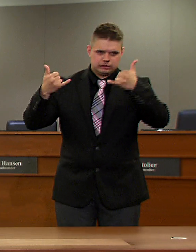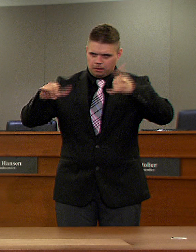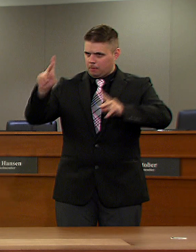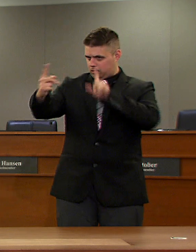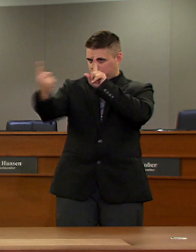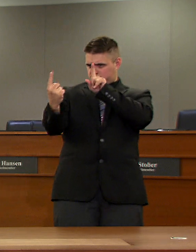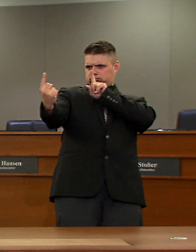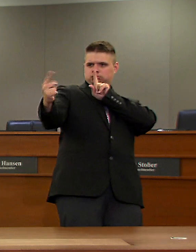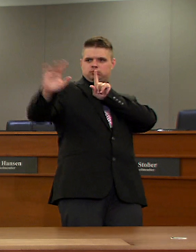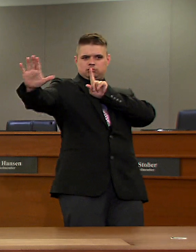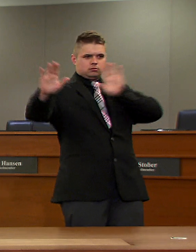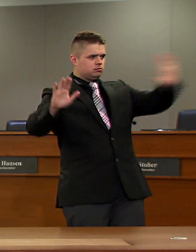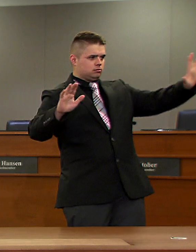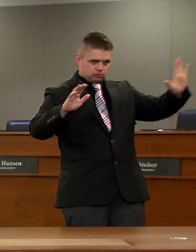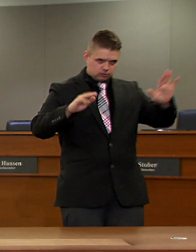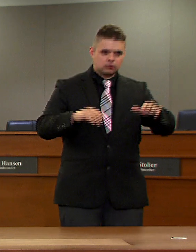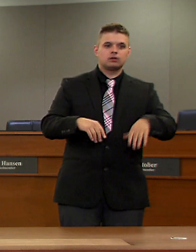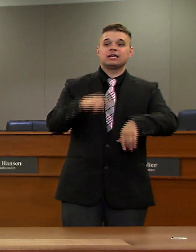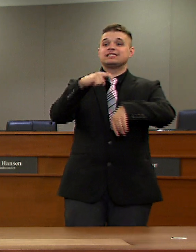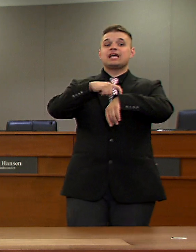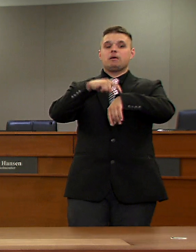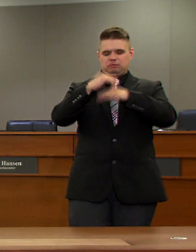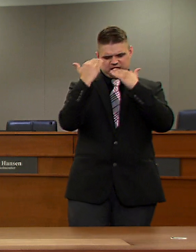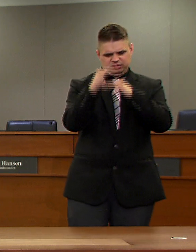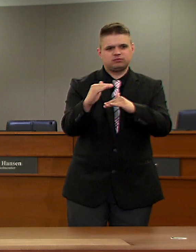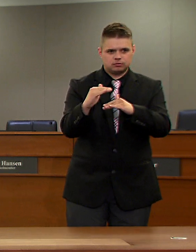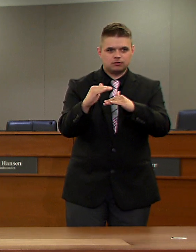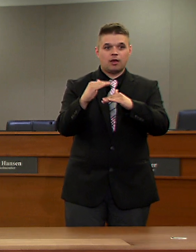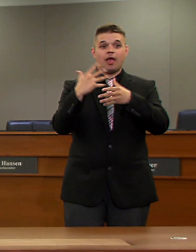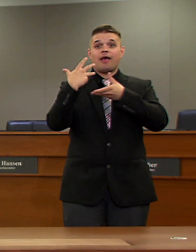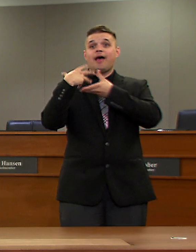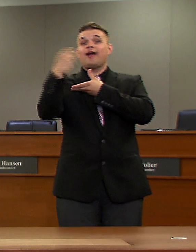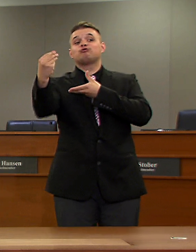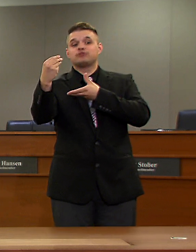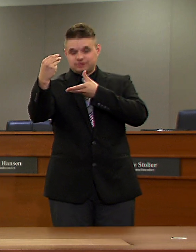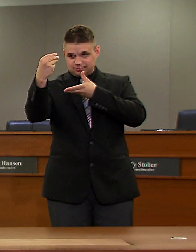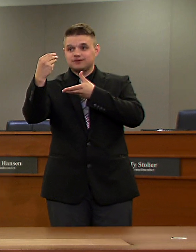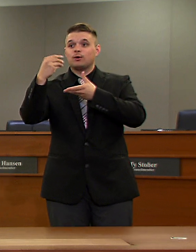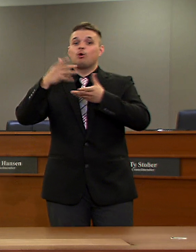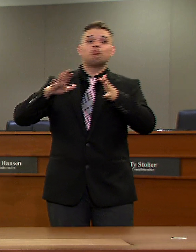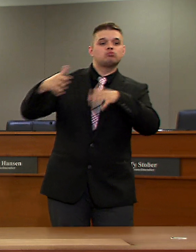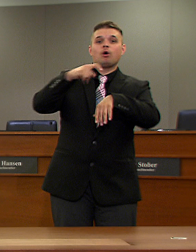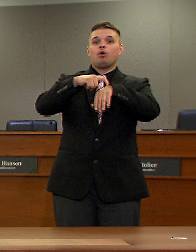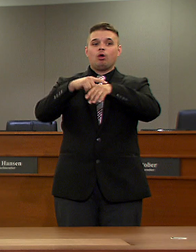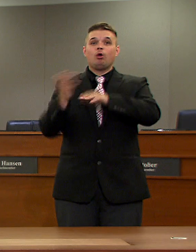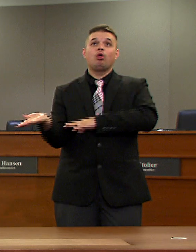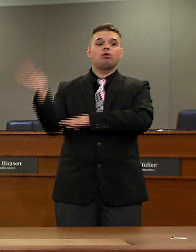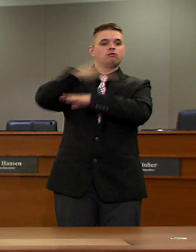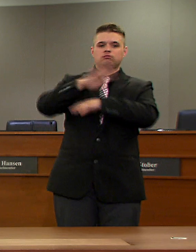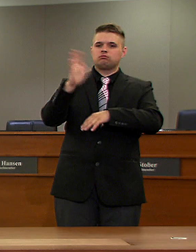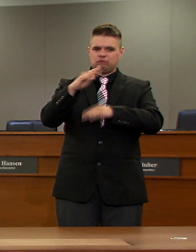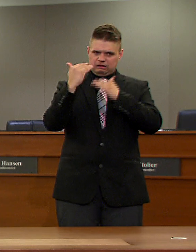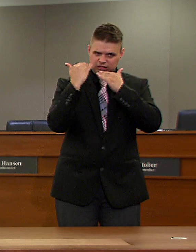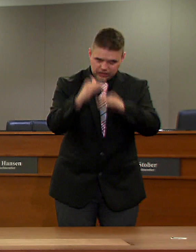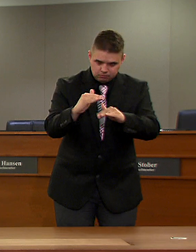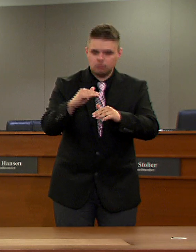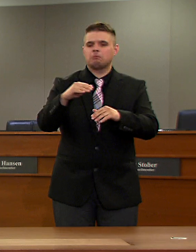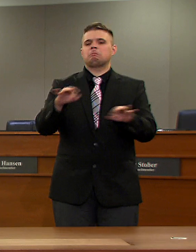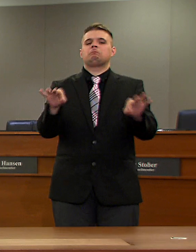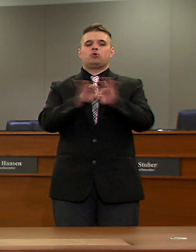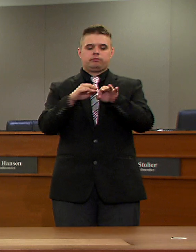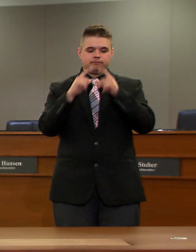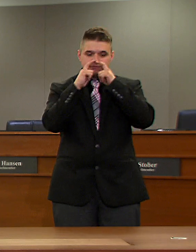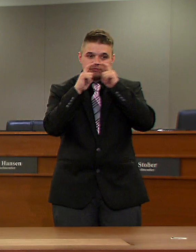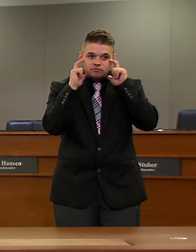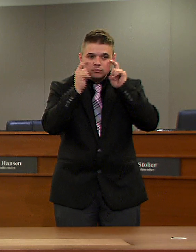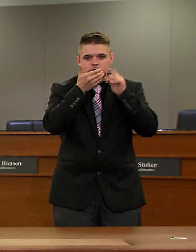outside. Wear a face covering that covers your nose and mouth when you have to go out. Please do not go